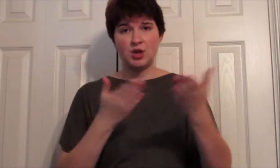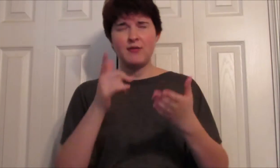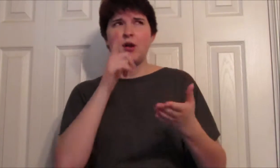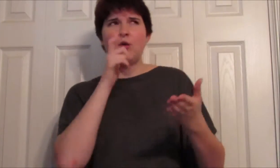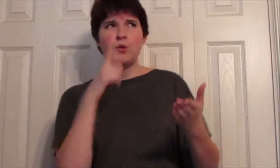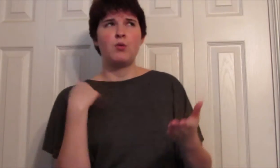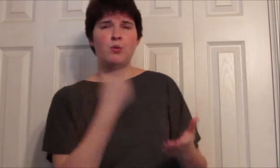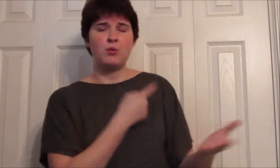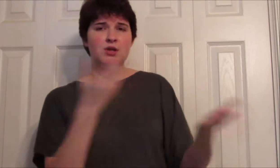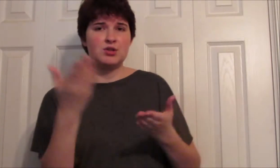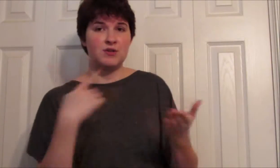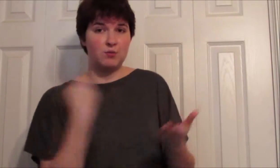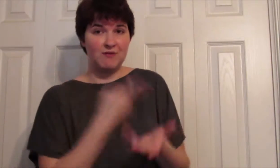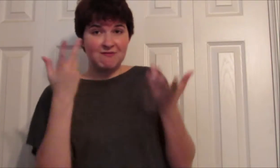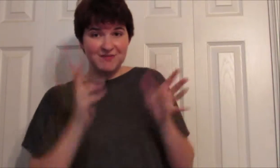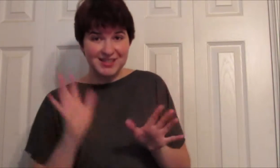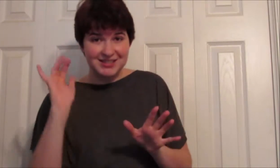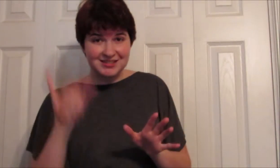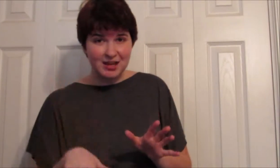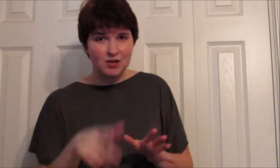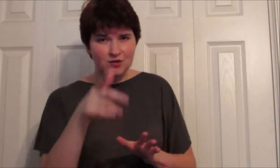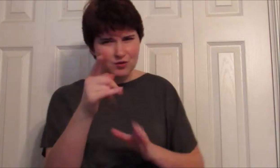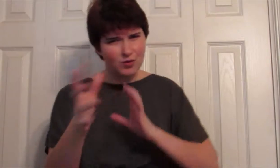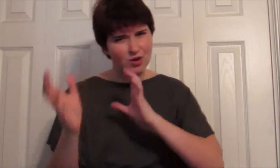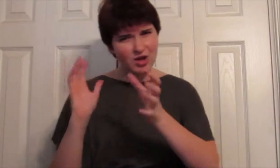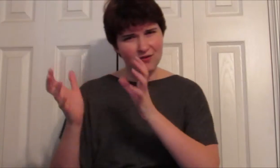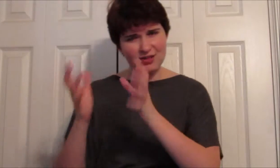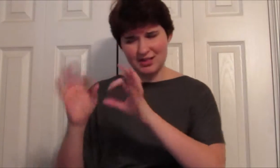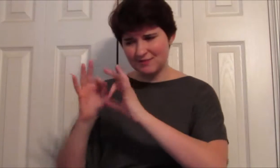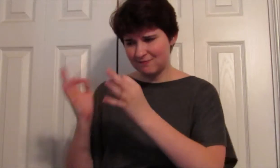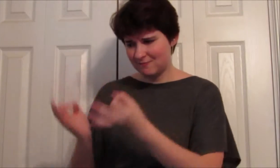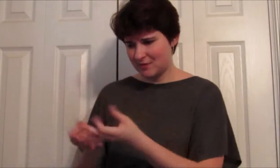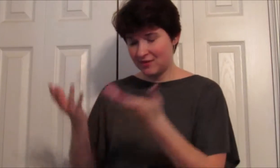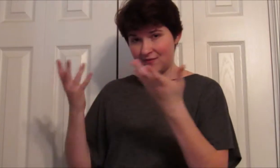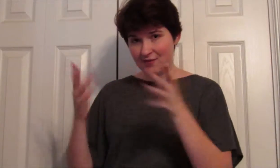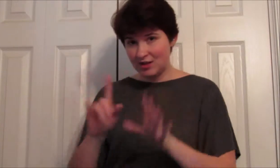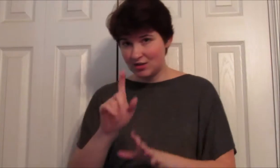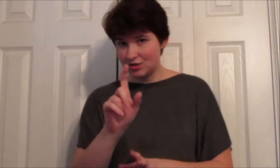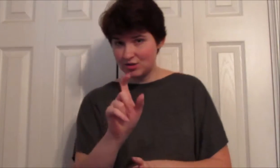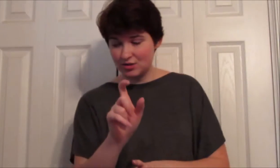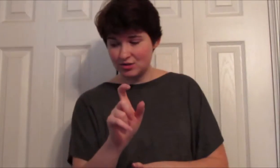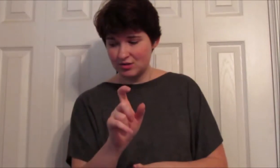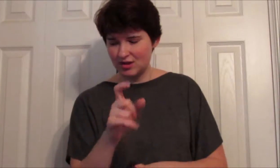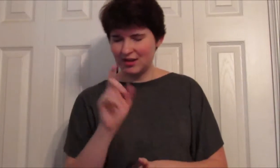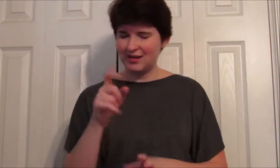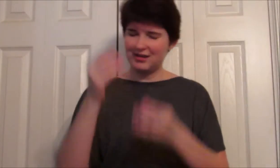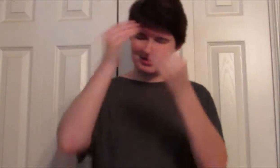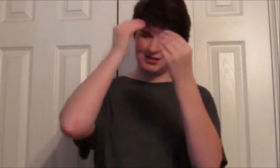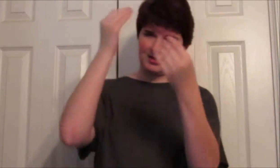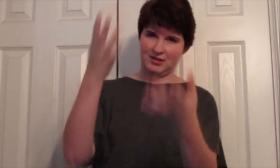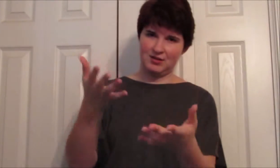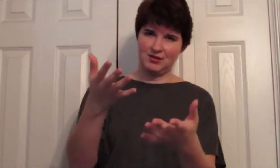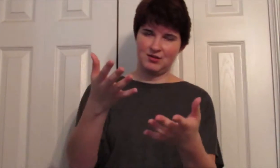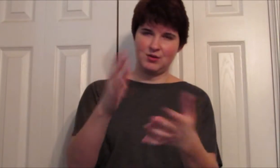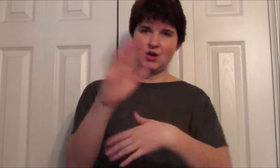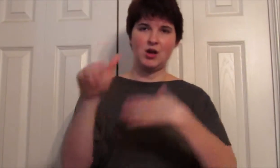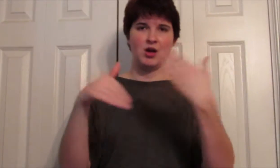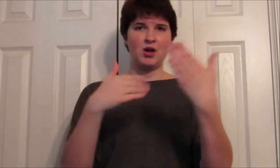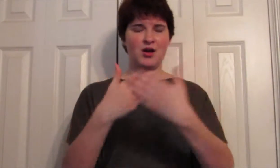serve and who we're going to serve? Have you had that conversation as a family? And I got to tell you, all of